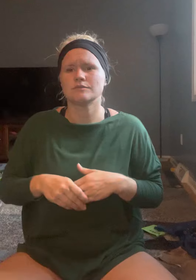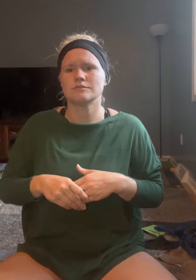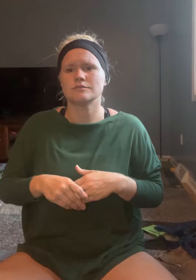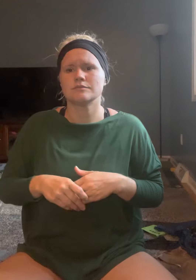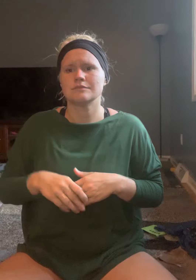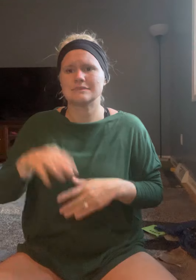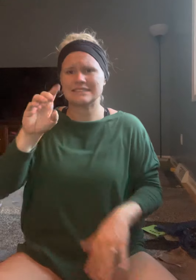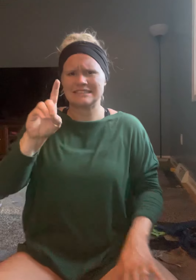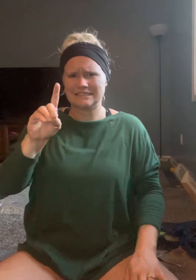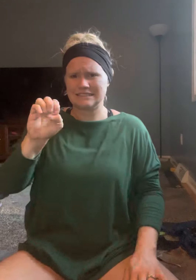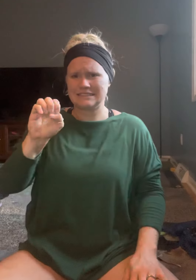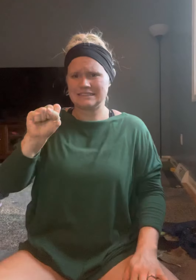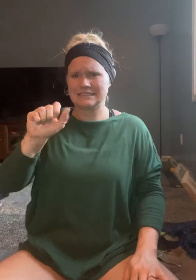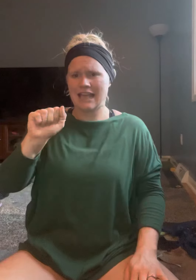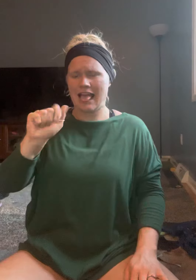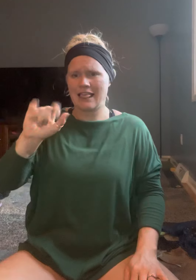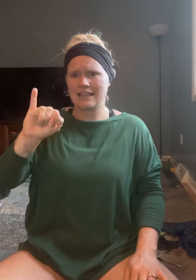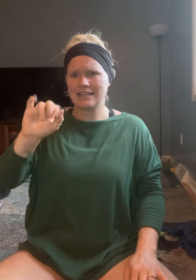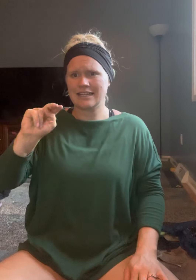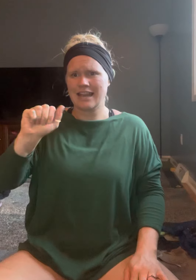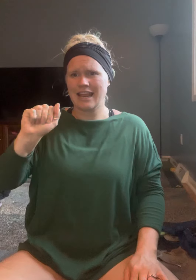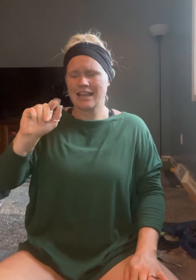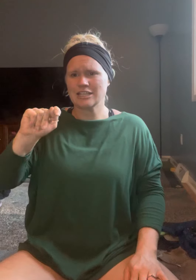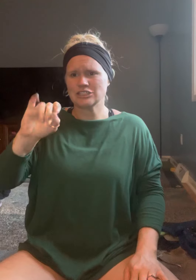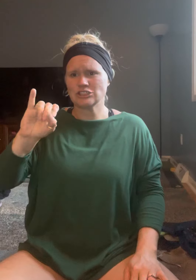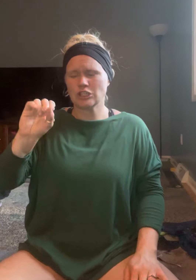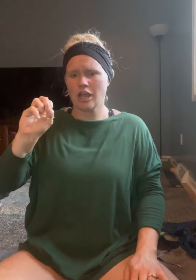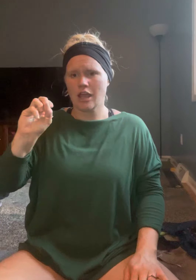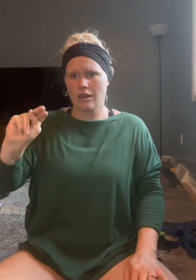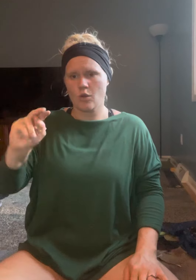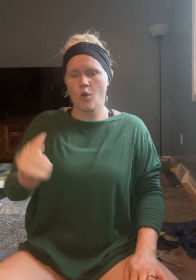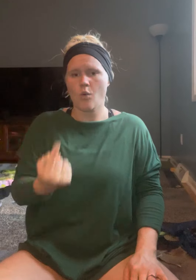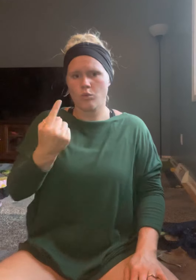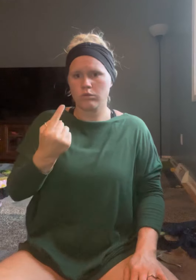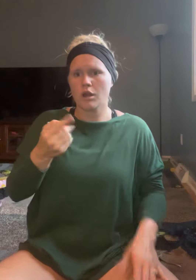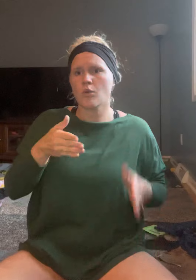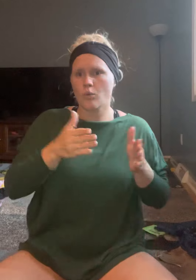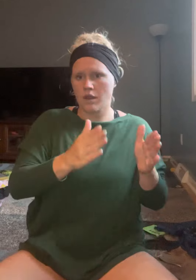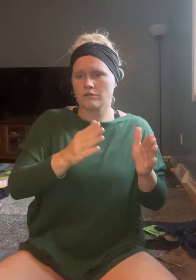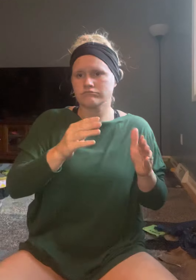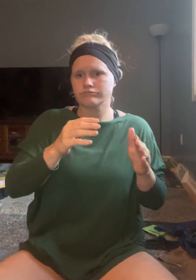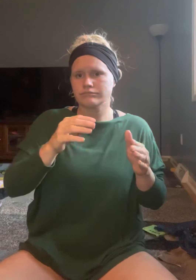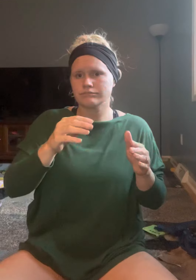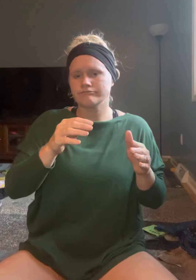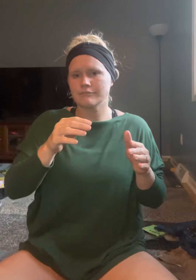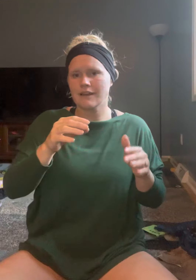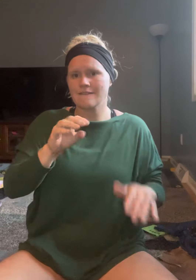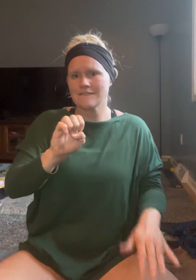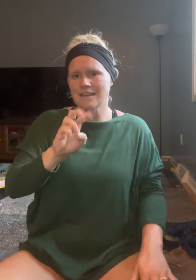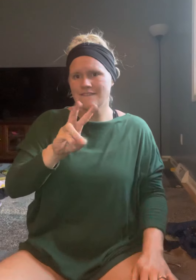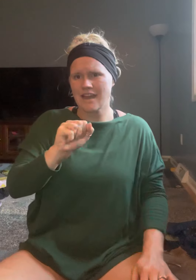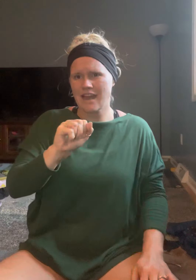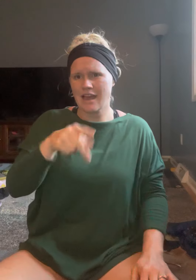Desalination. One method to use evaporation. Remember what that was? The water evaporates and the salt stays.